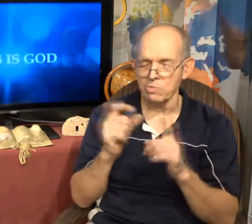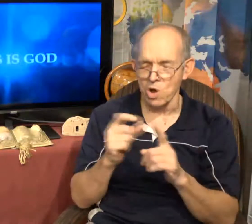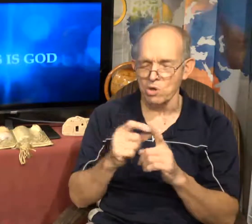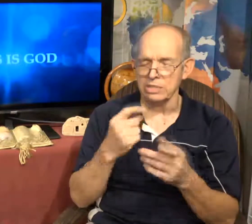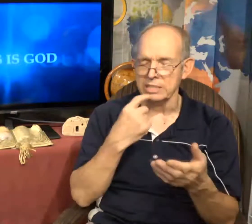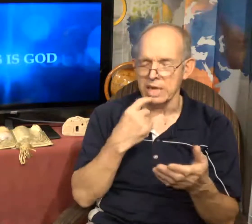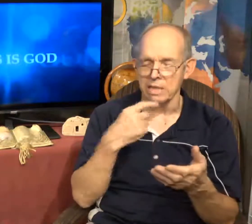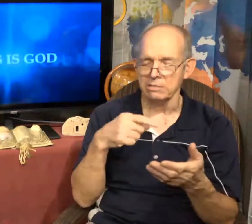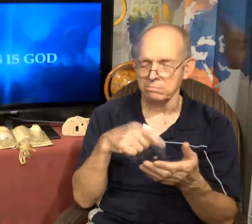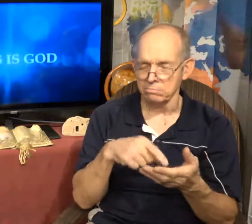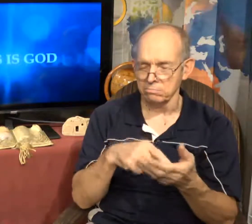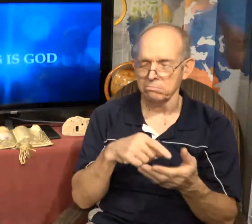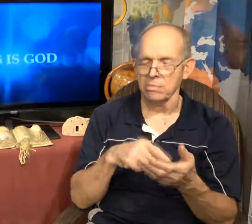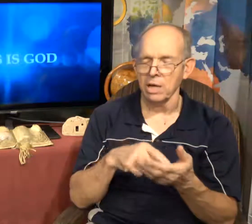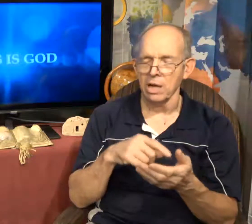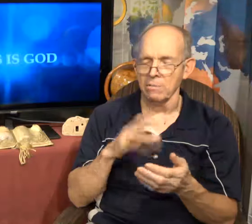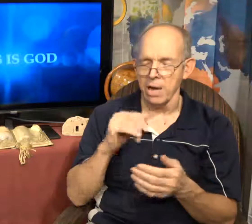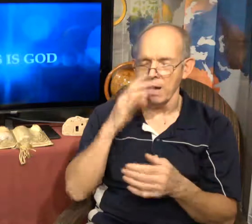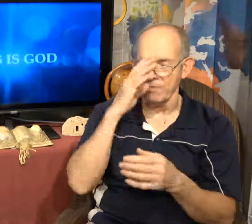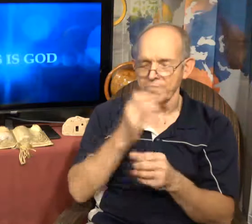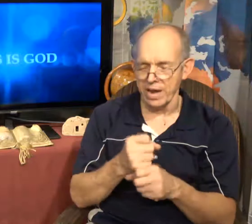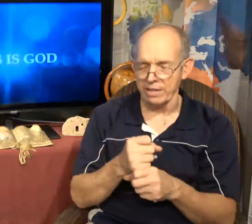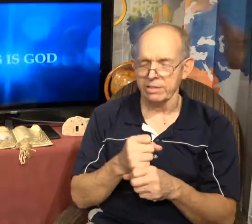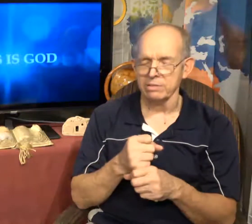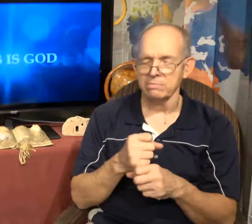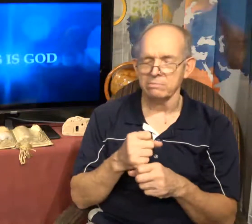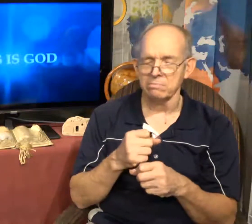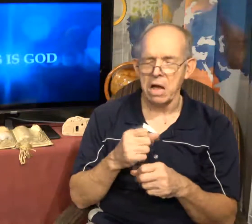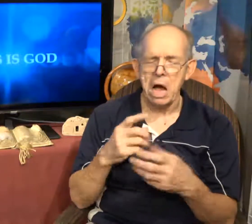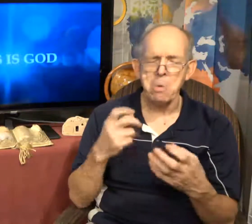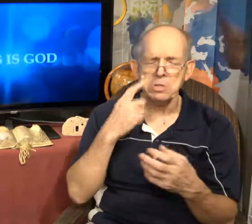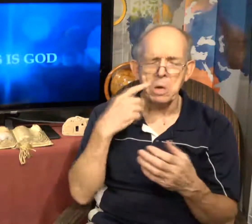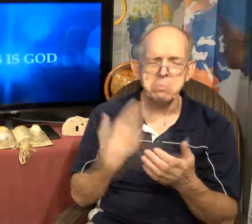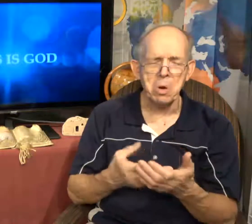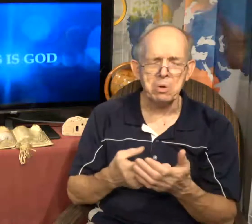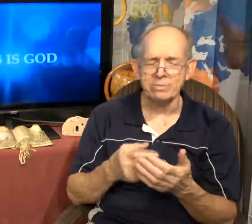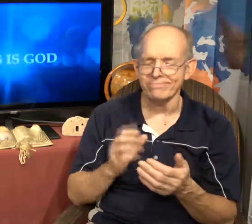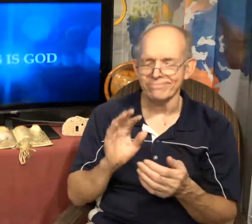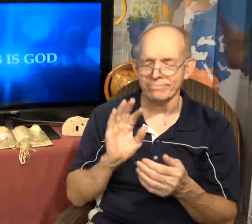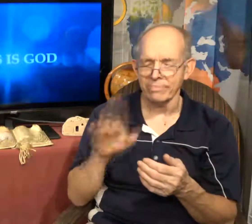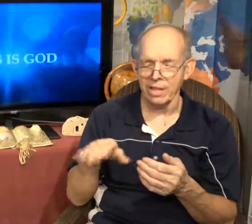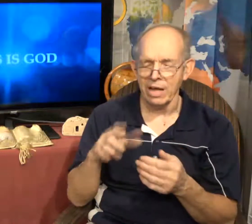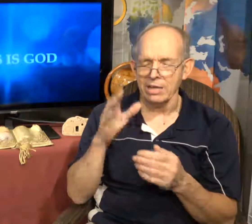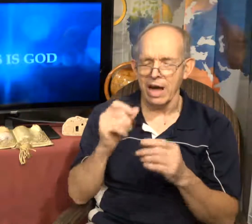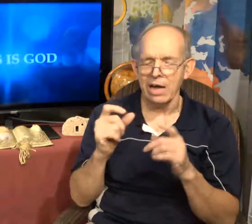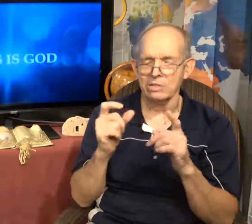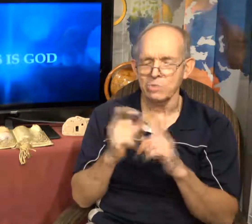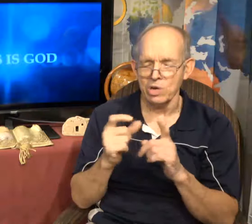word says by faith. I will show you God's word.